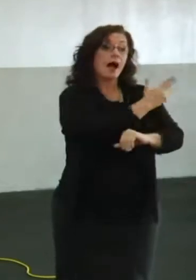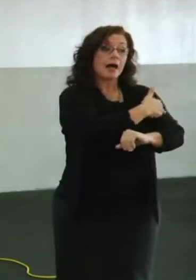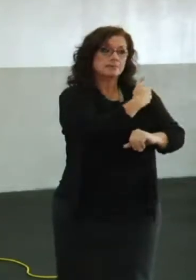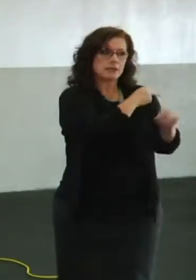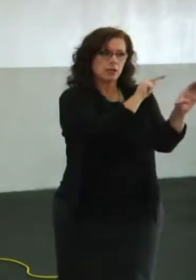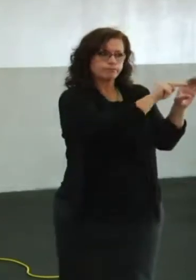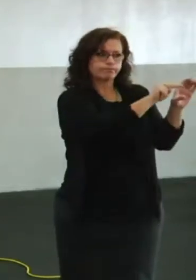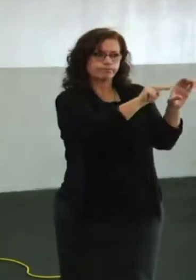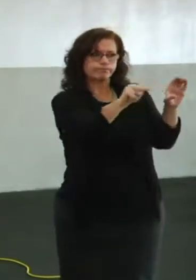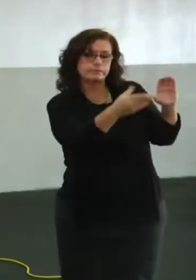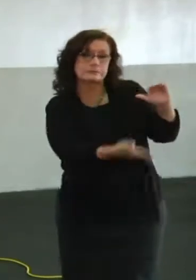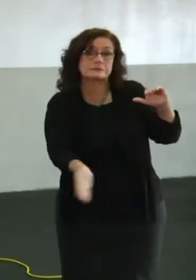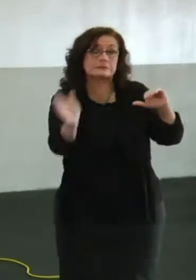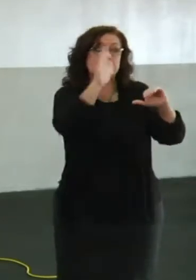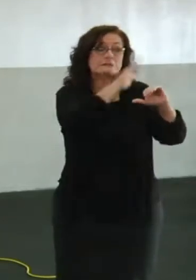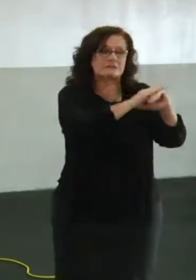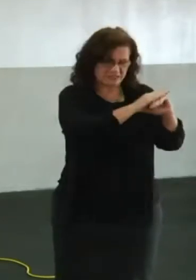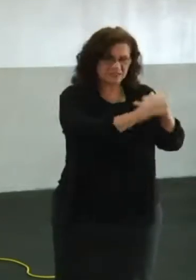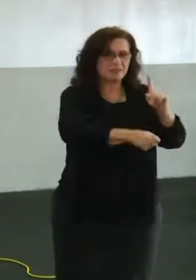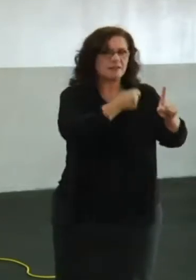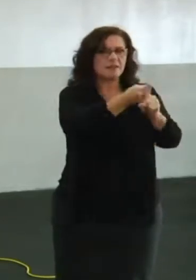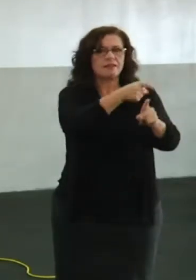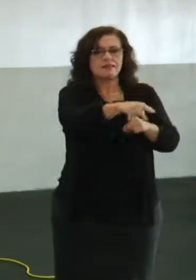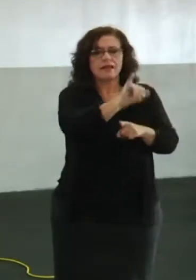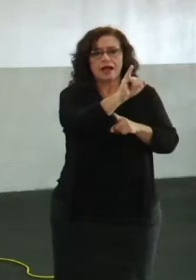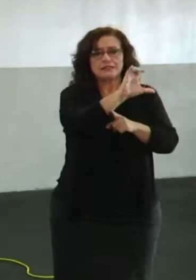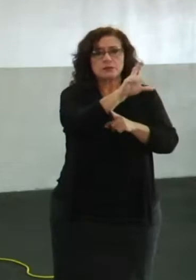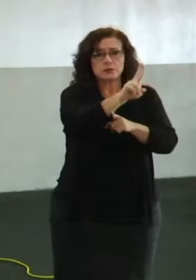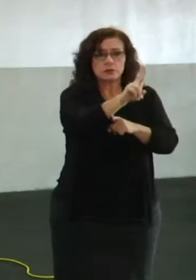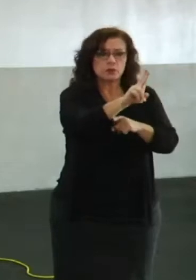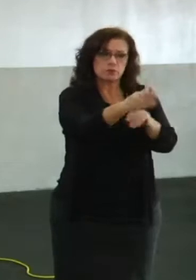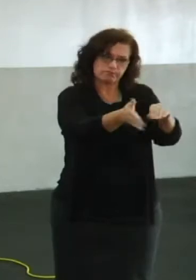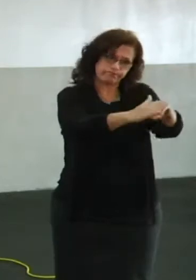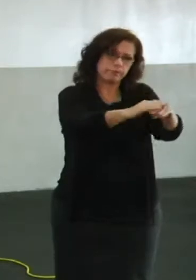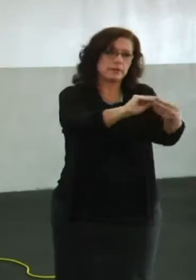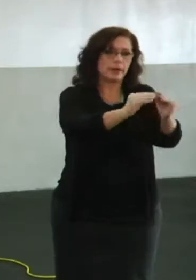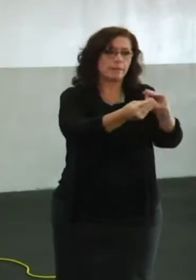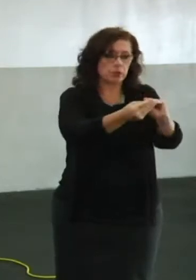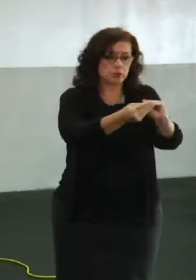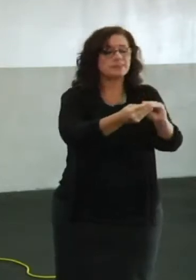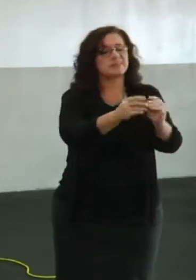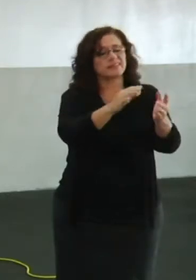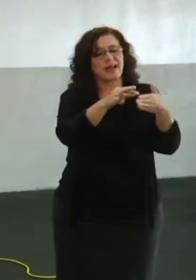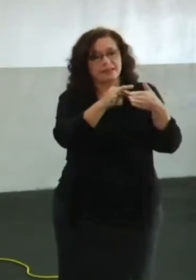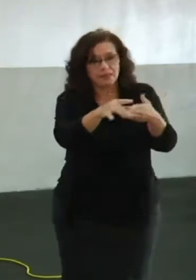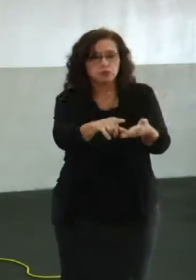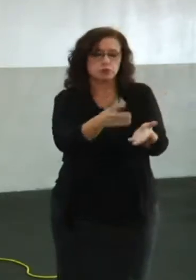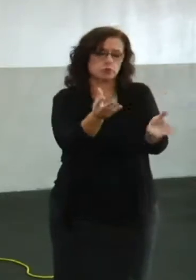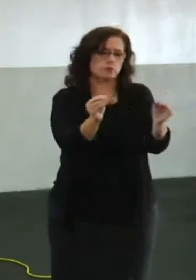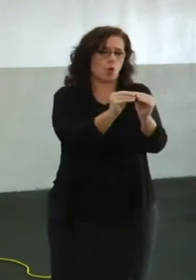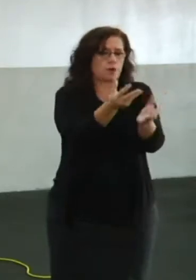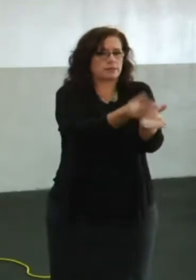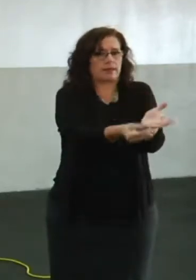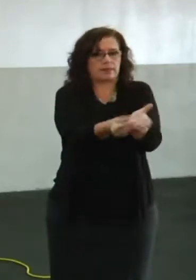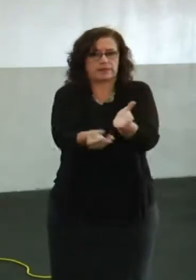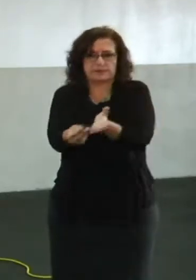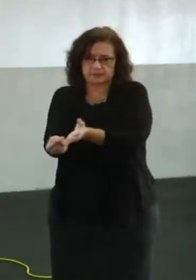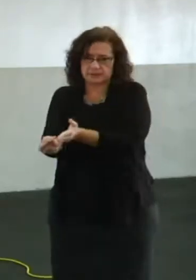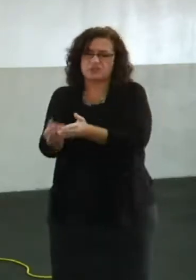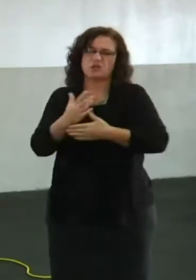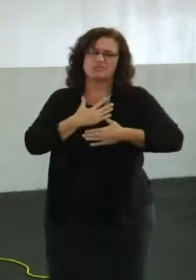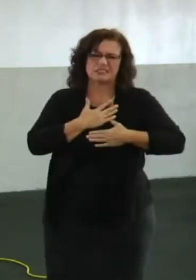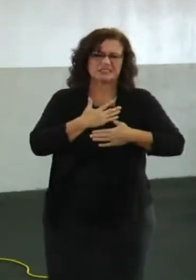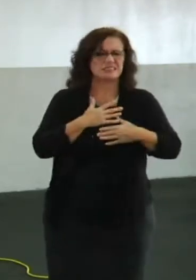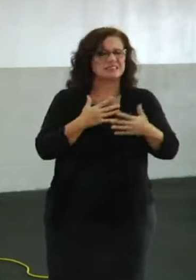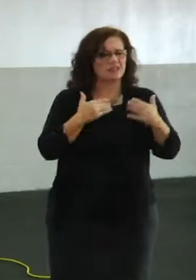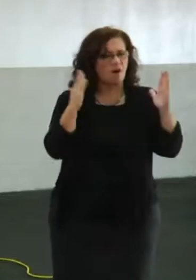in intensive care unit numbers, and eventually an increase in deaths. So let's avoid that from happening and continue to do